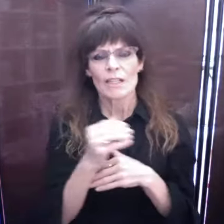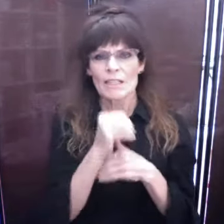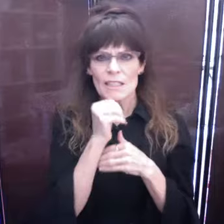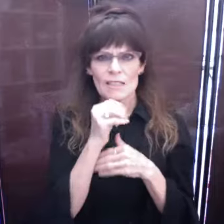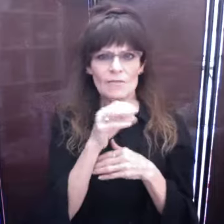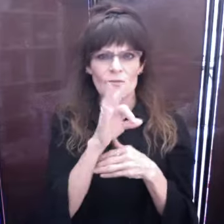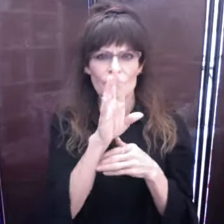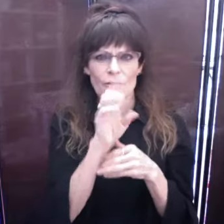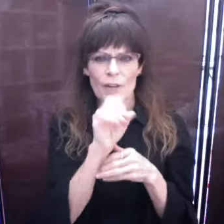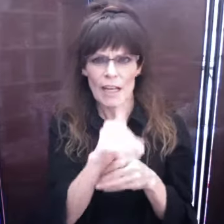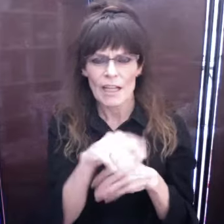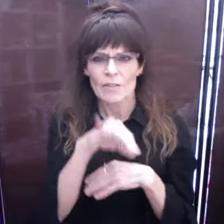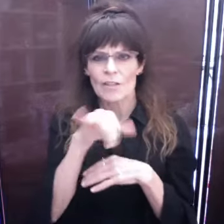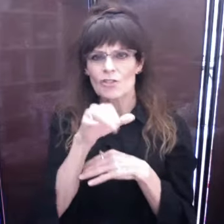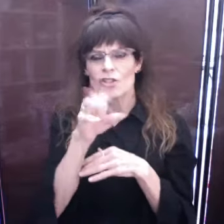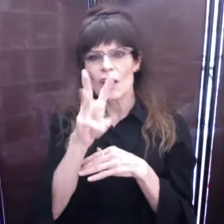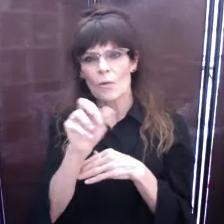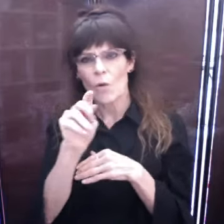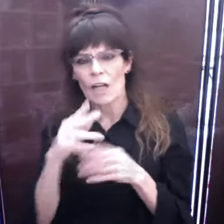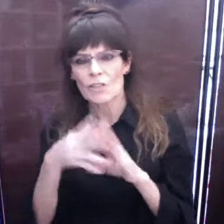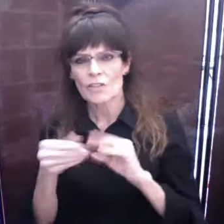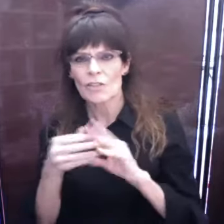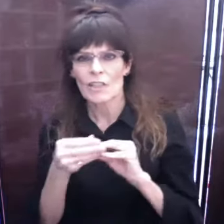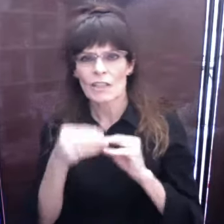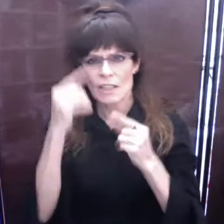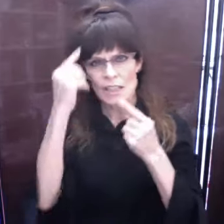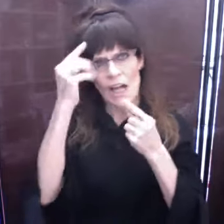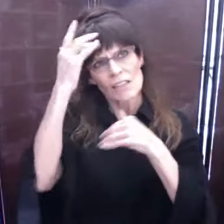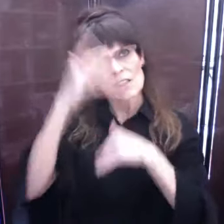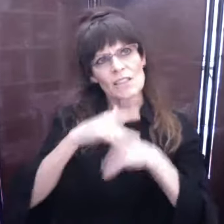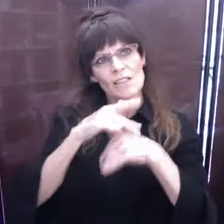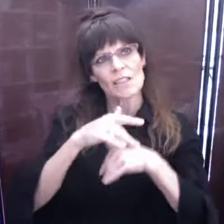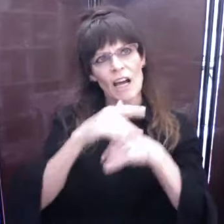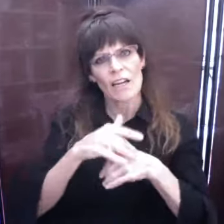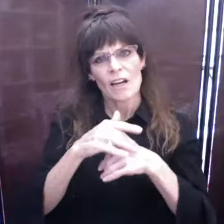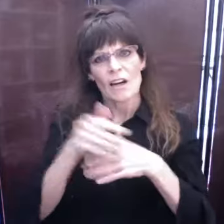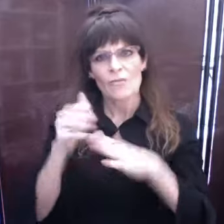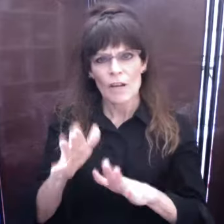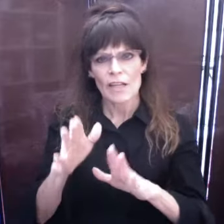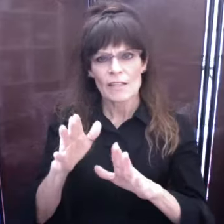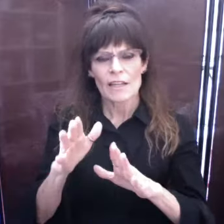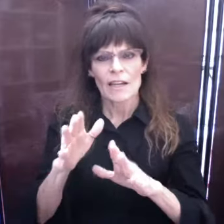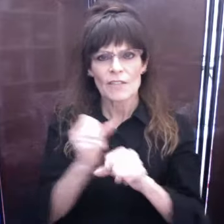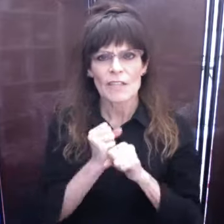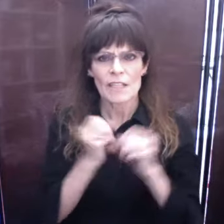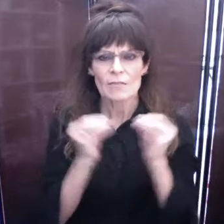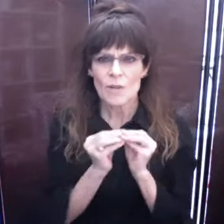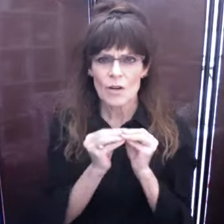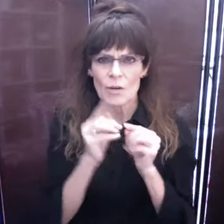Jay Walker story does it talk about the constant thought and preoccupation of ways and means of getting more. When I read Jim and Fred's story,